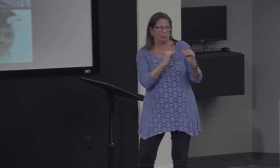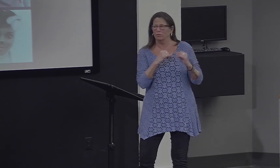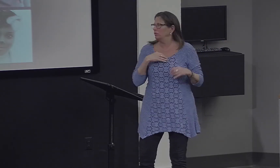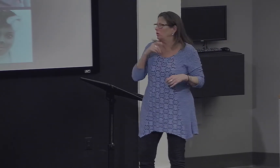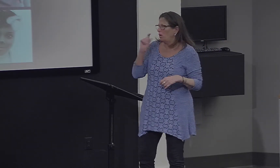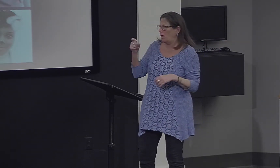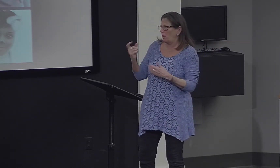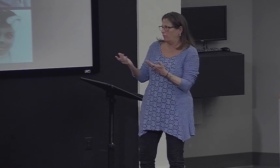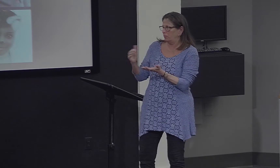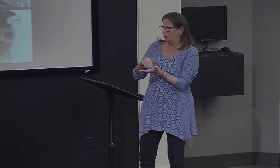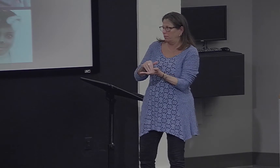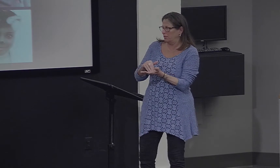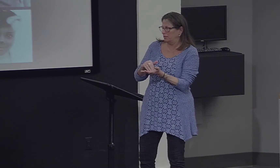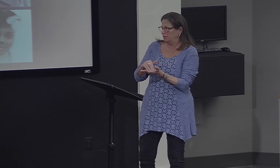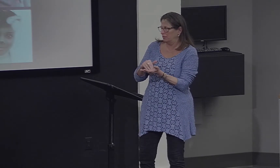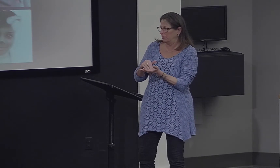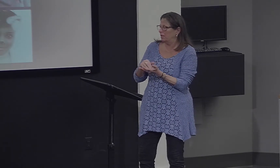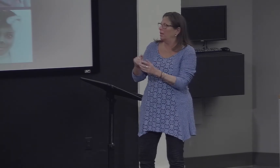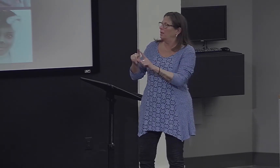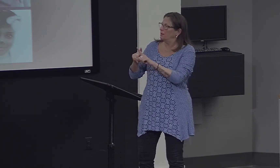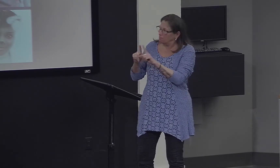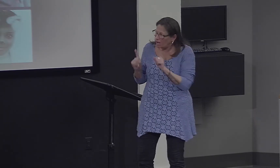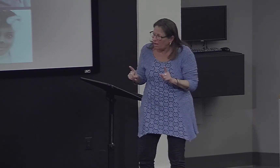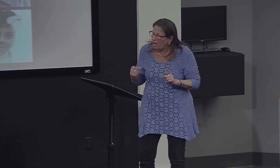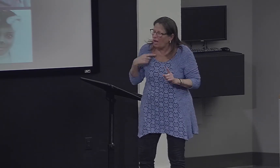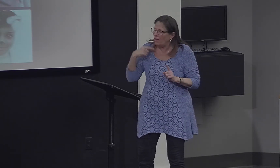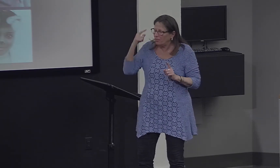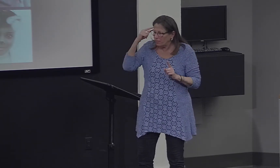Hillary and I had a similar question, and so I won't repeat it.